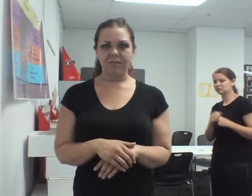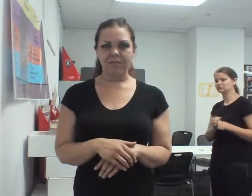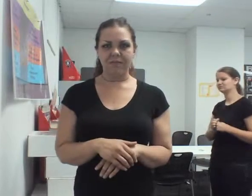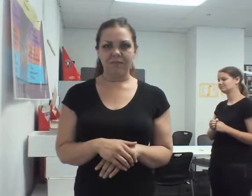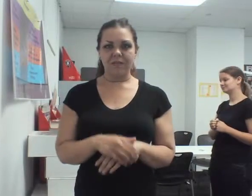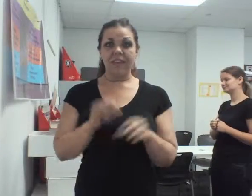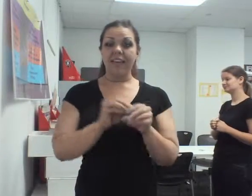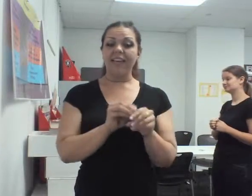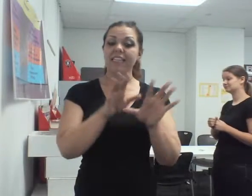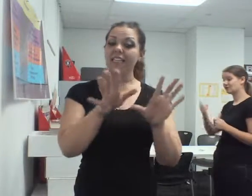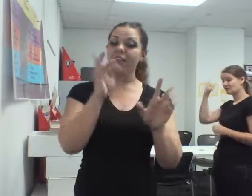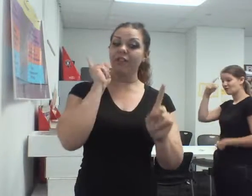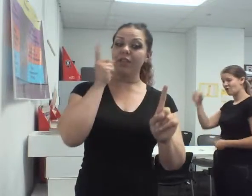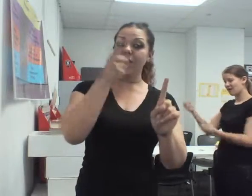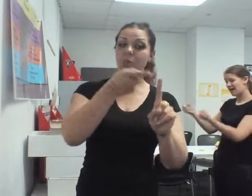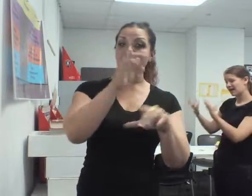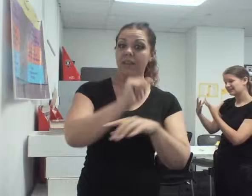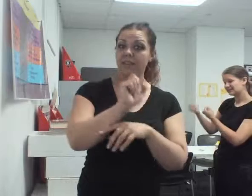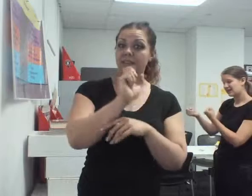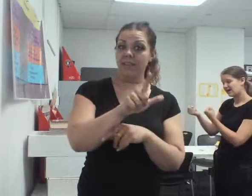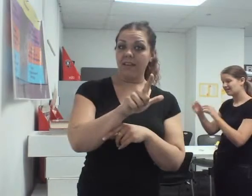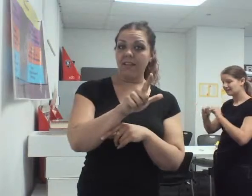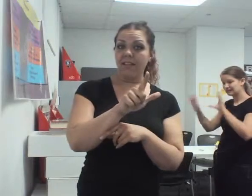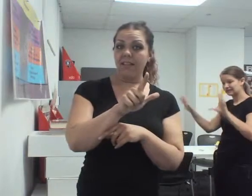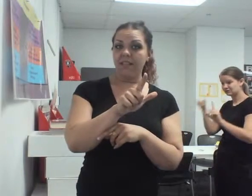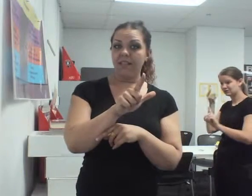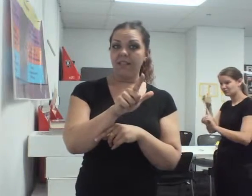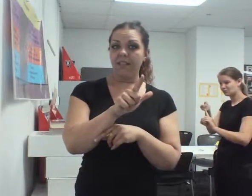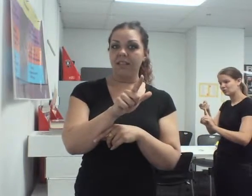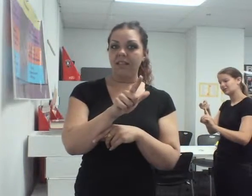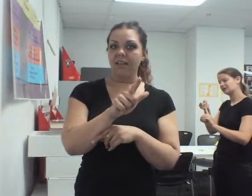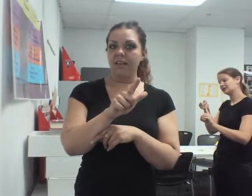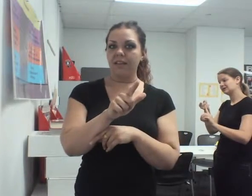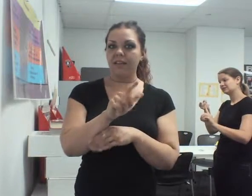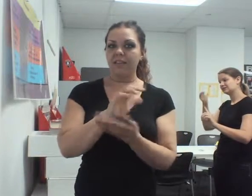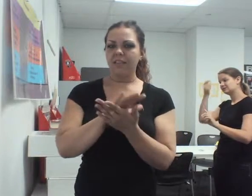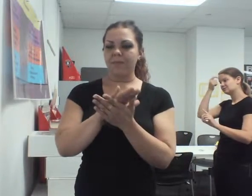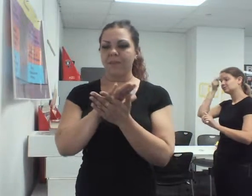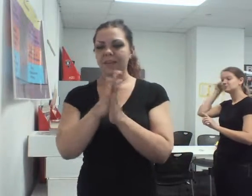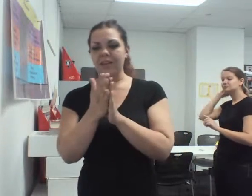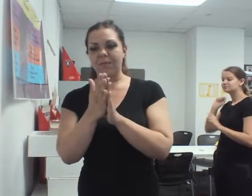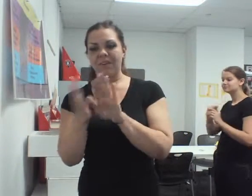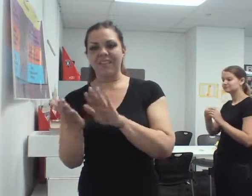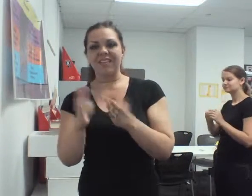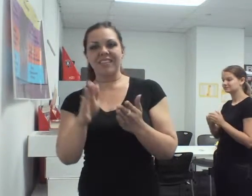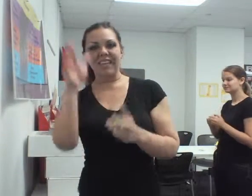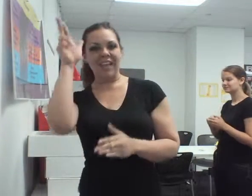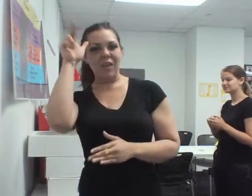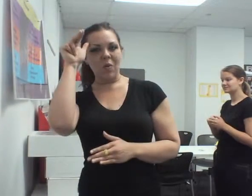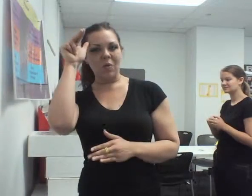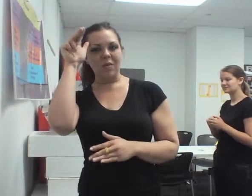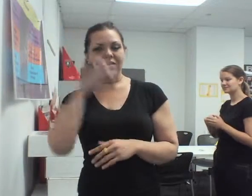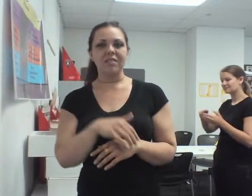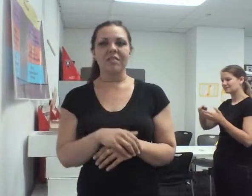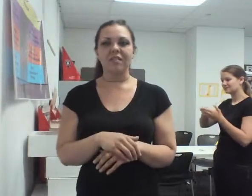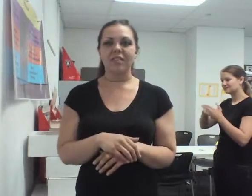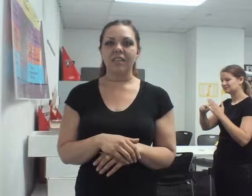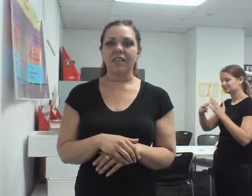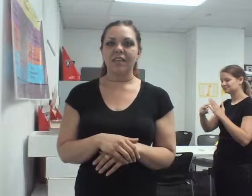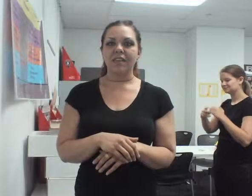in ASL is to be the deaf words. It's cold in here. It's not warm. It's not hot. Remember last week it was